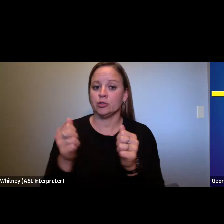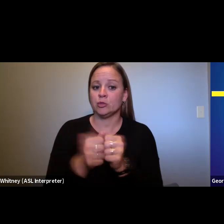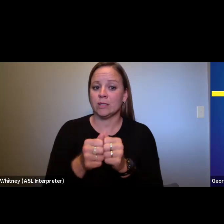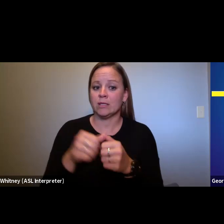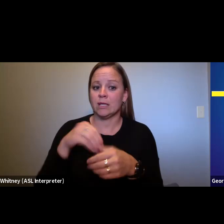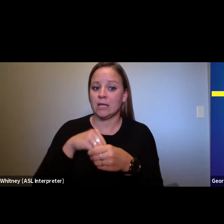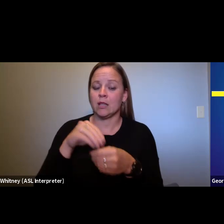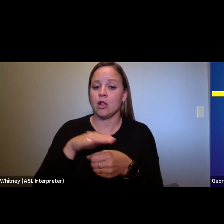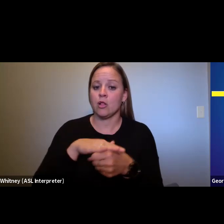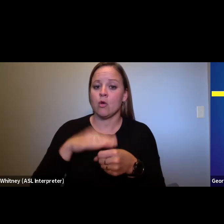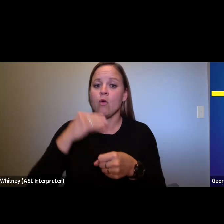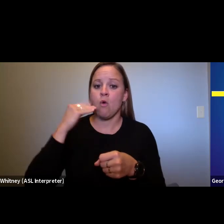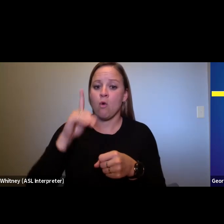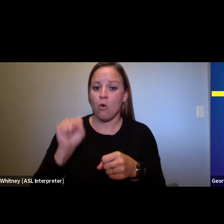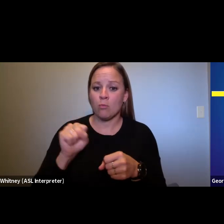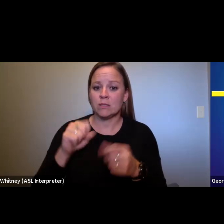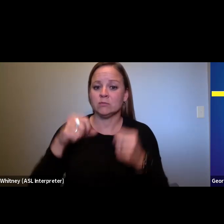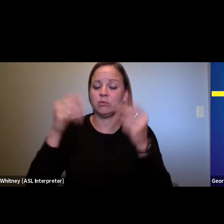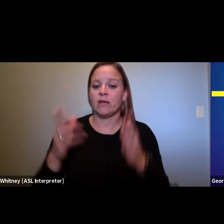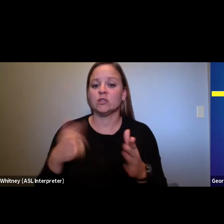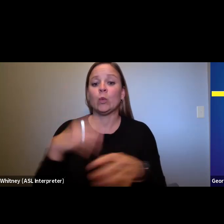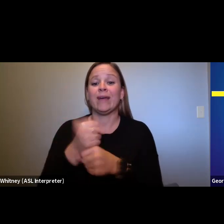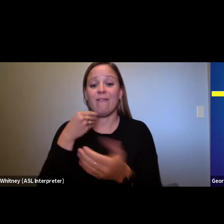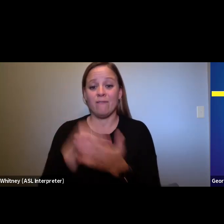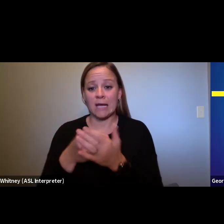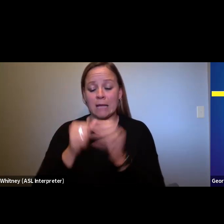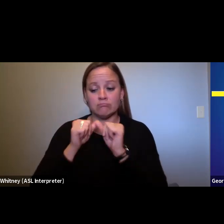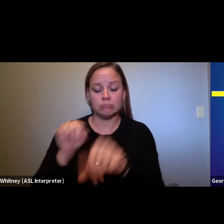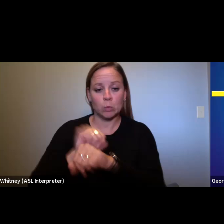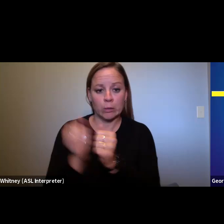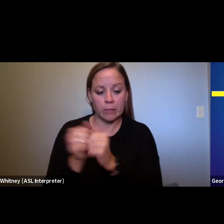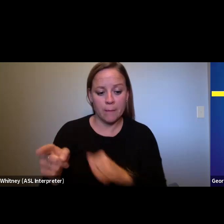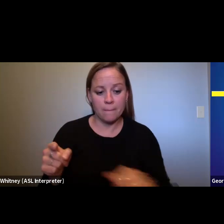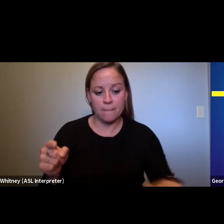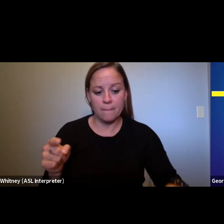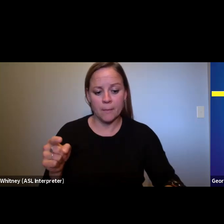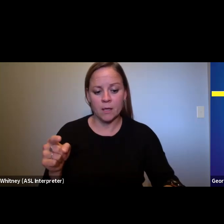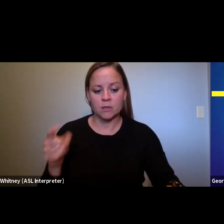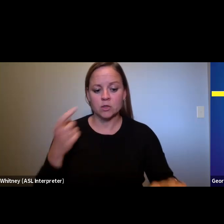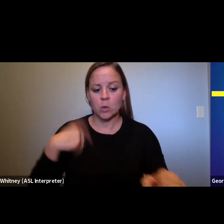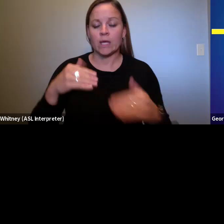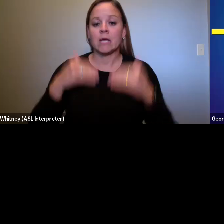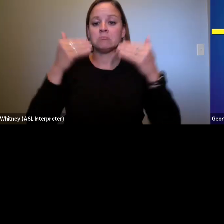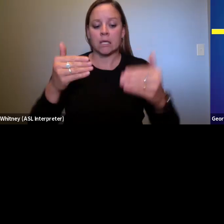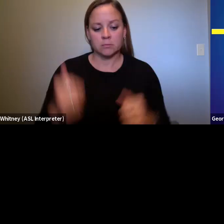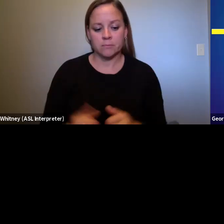homeless providers. We got funding and we continue working with them. So we can go to the next slide.